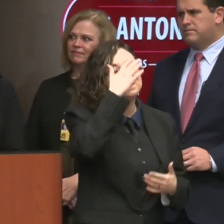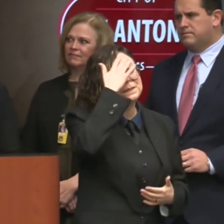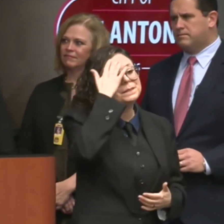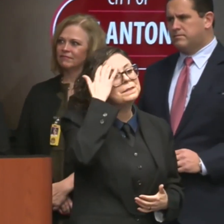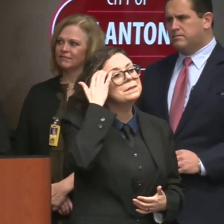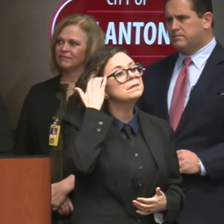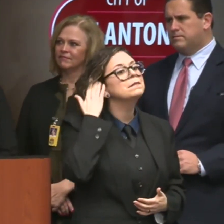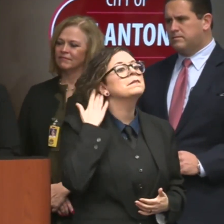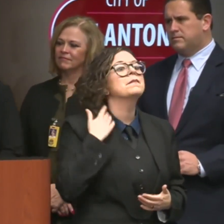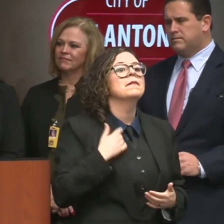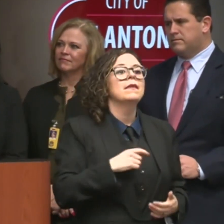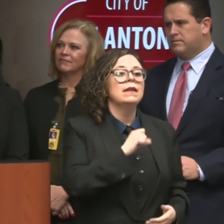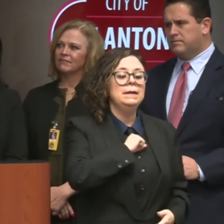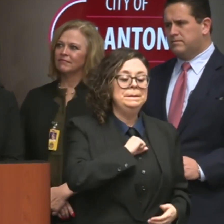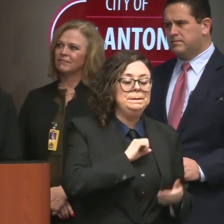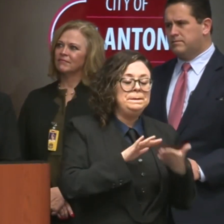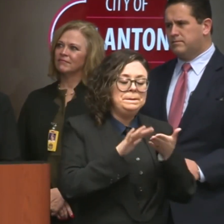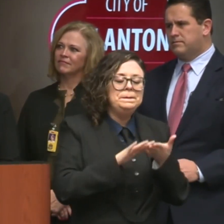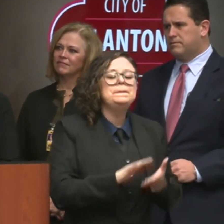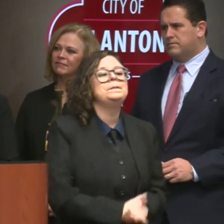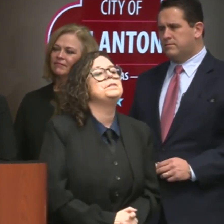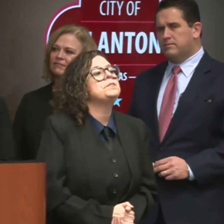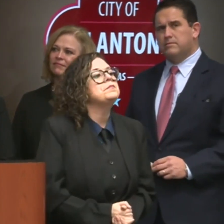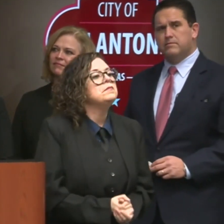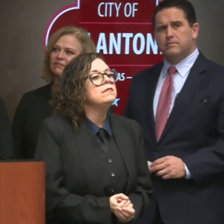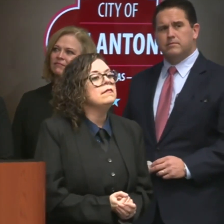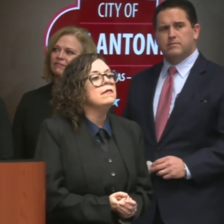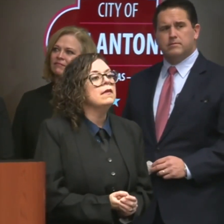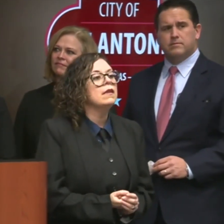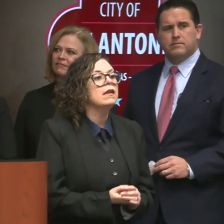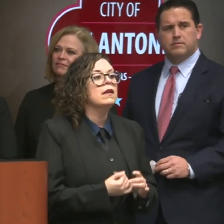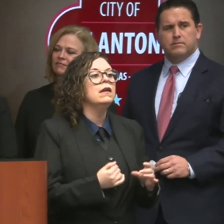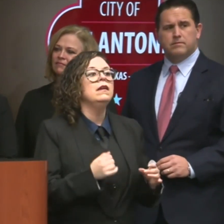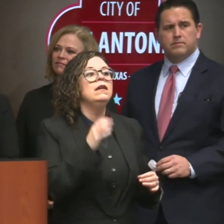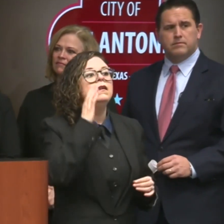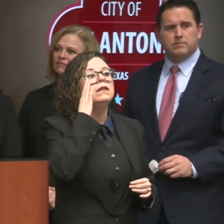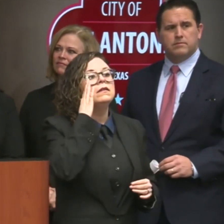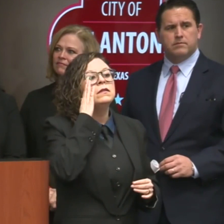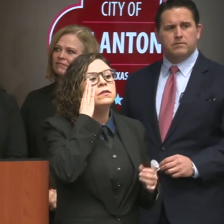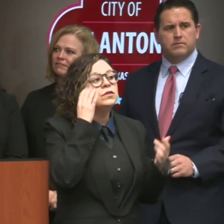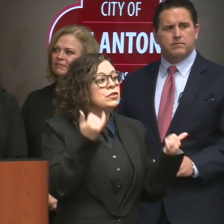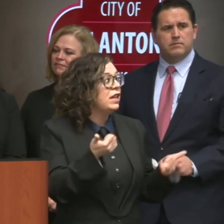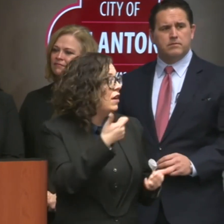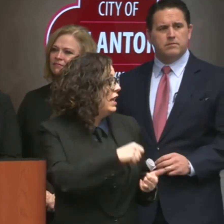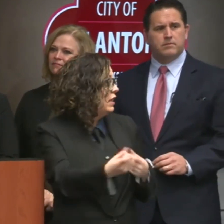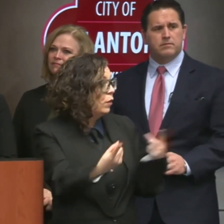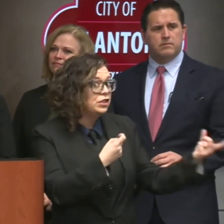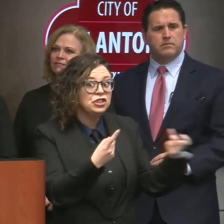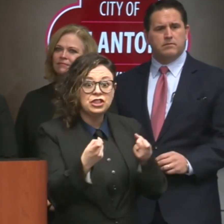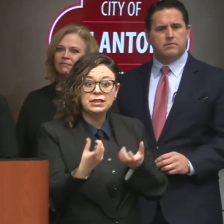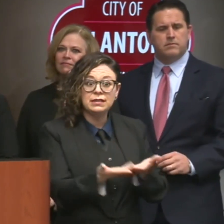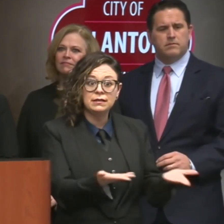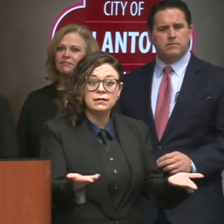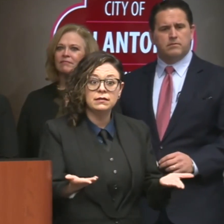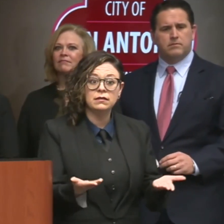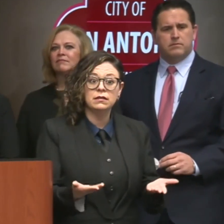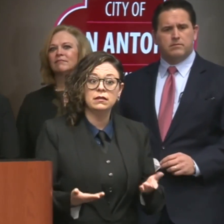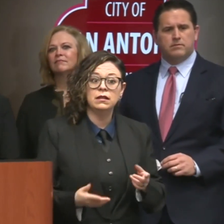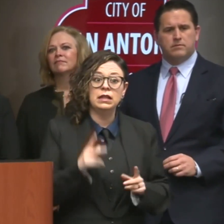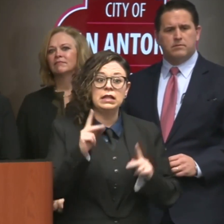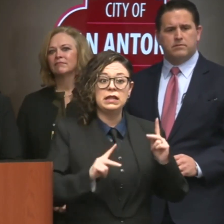Okay, excuse me, and I mentioned the folks who are here today, so at this time we'll take any questions that you have. Mayor, with the people who are